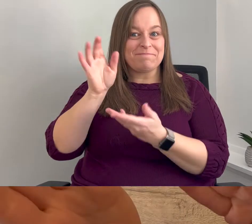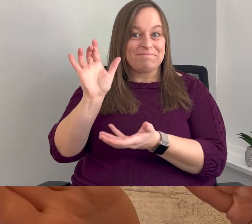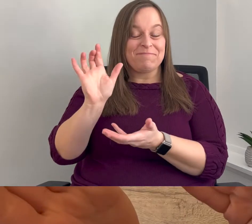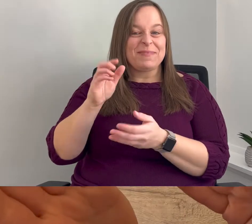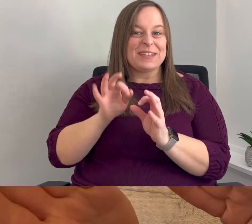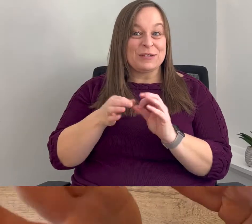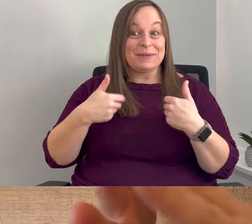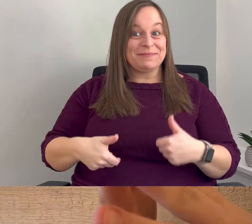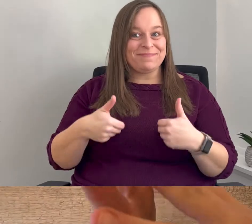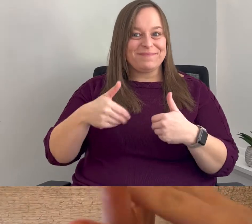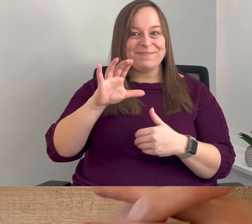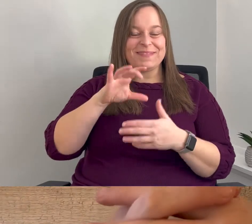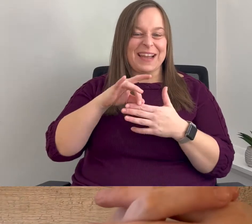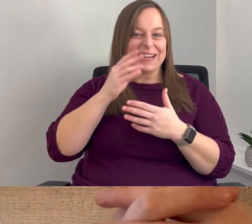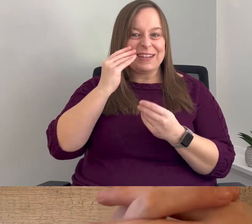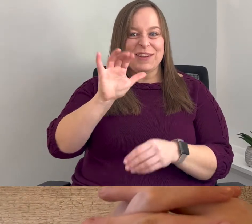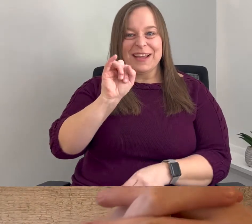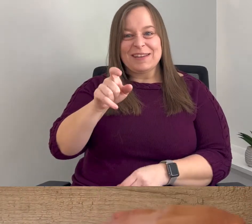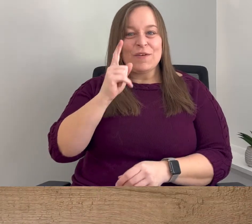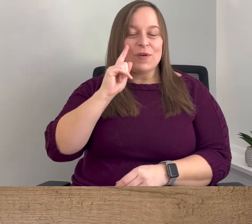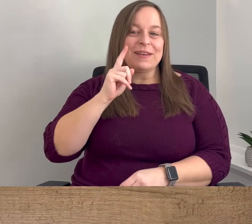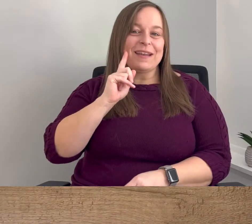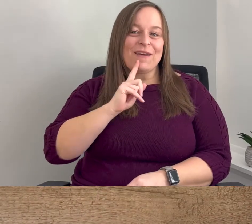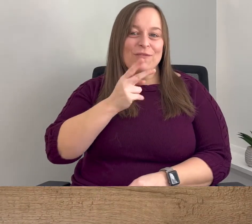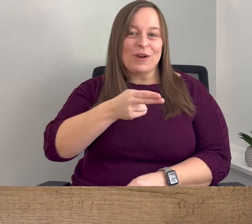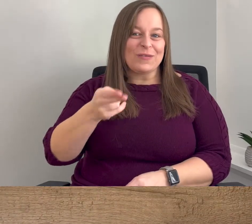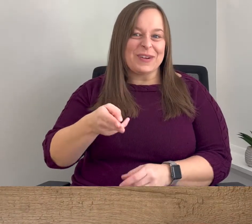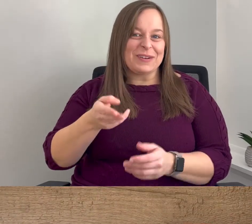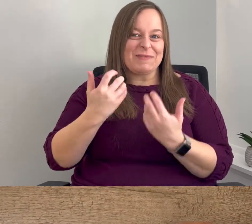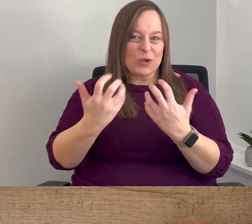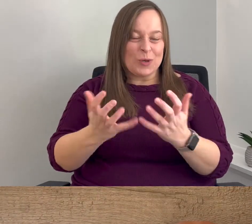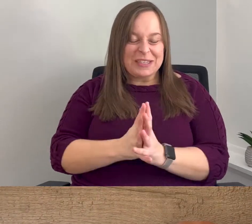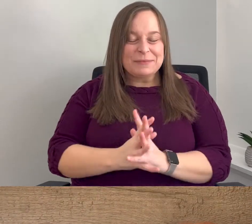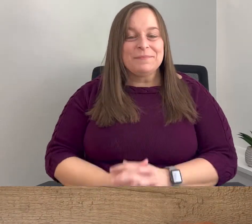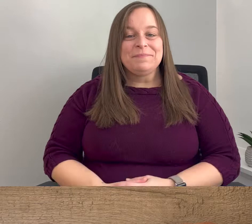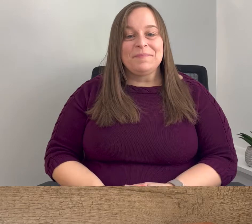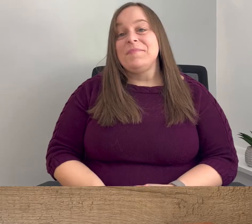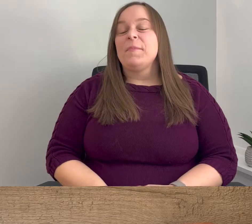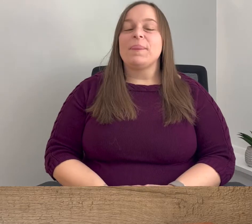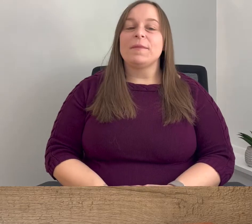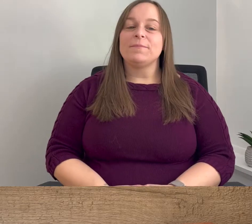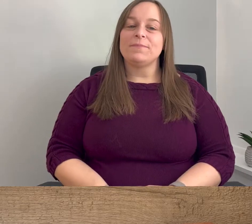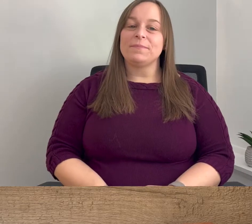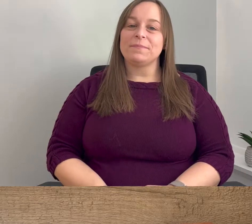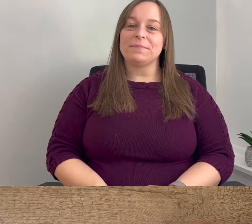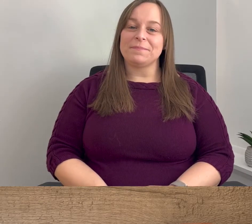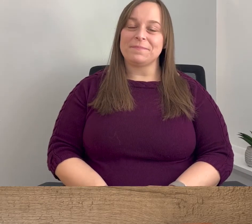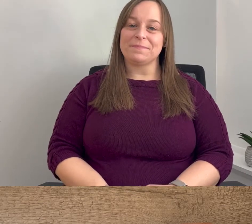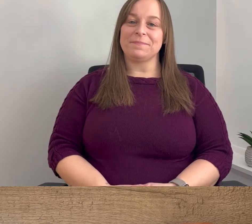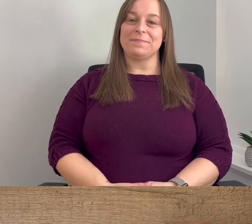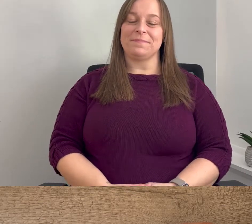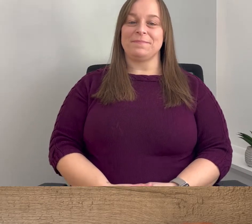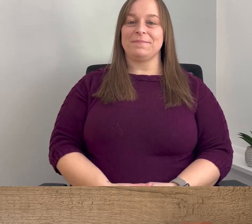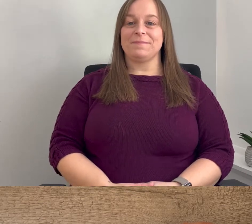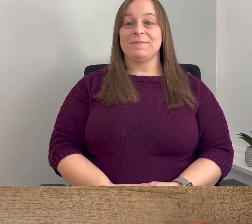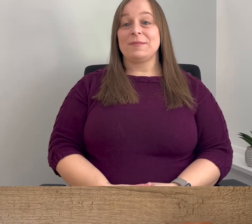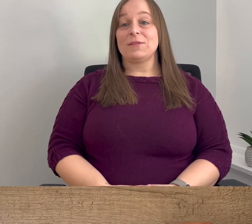see a picture-in-picture of me interpreting my content into American Sign Language for my deaf and hard of hearing viewers.